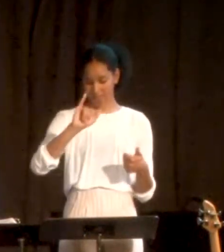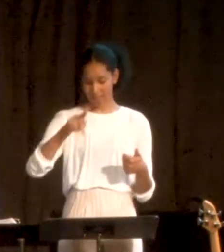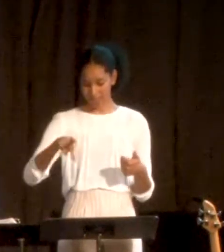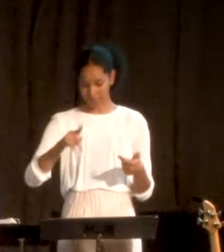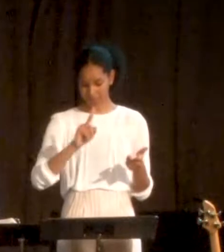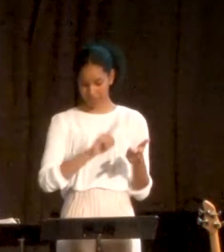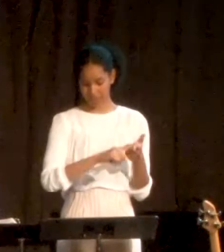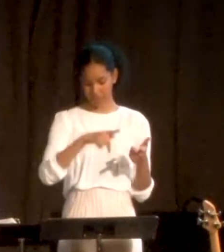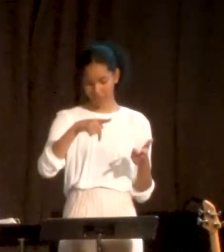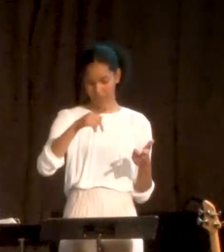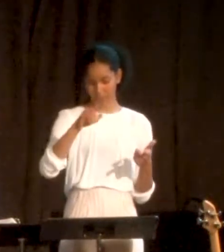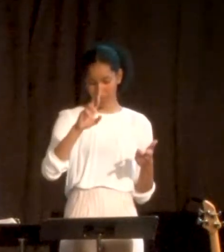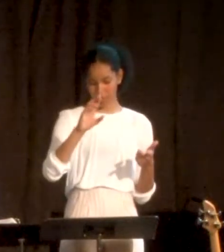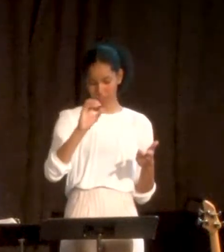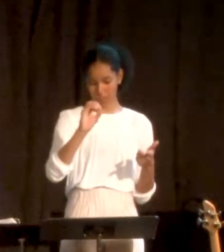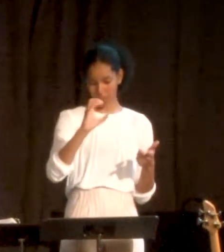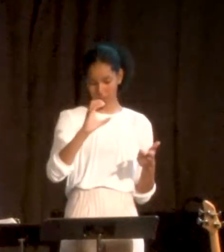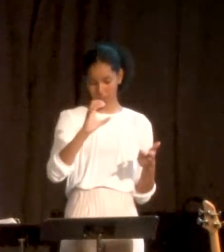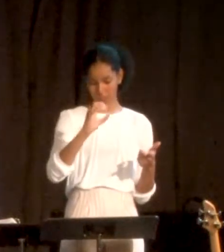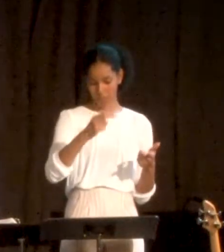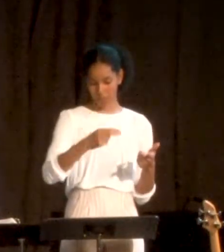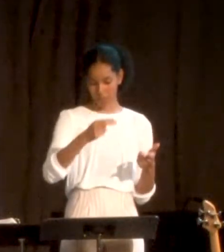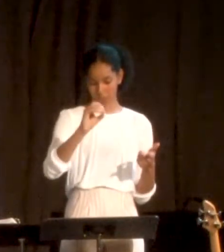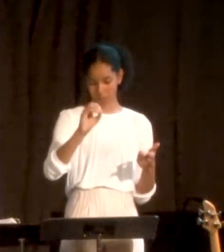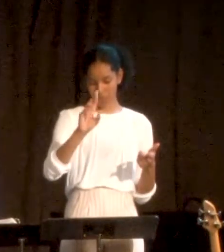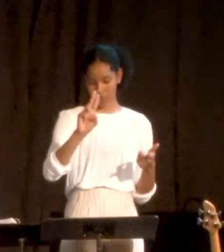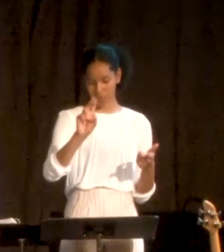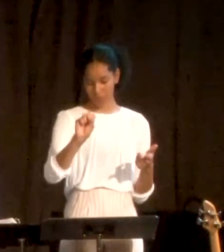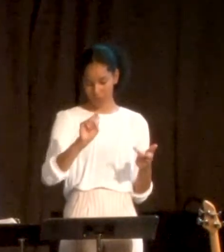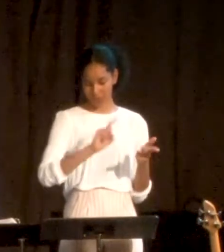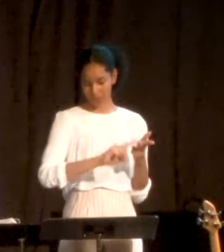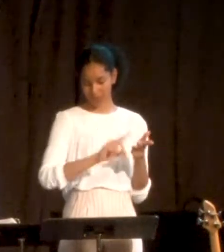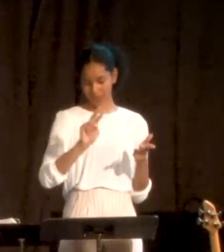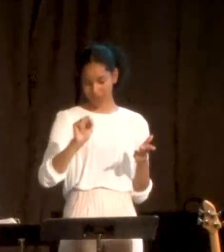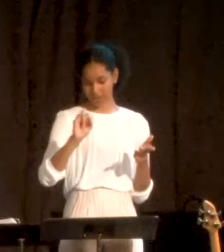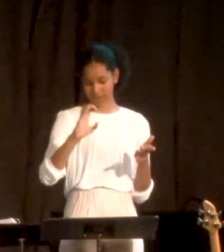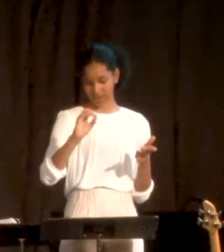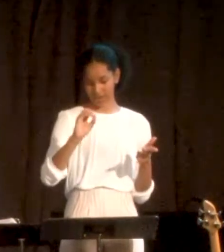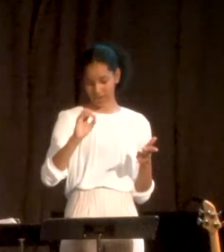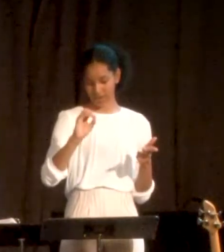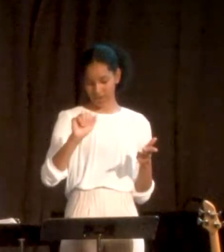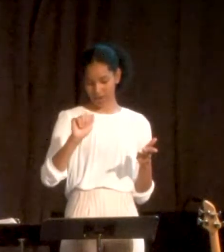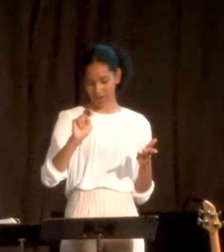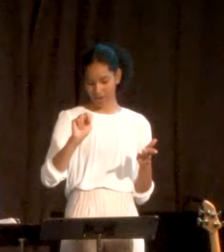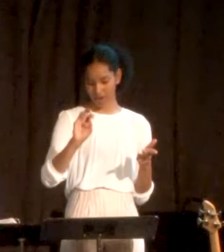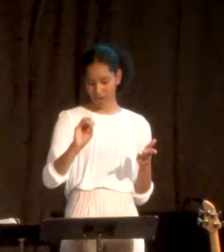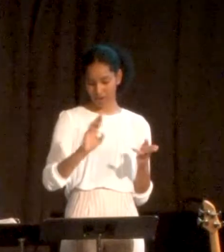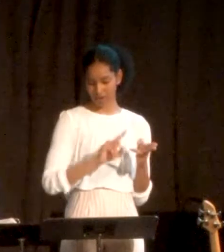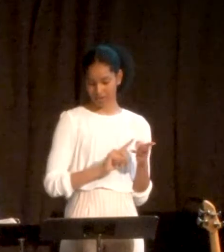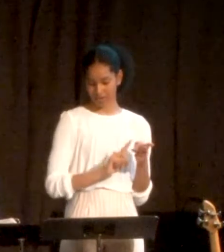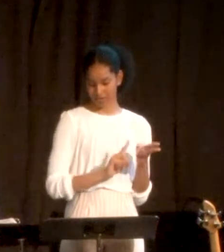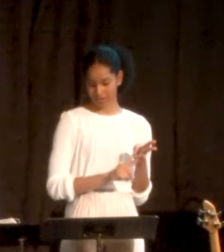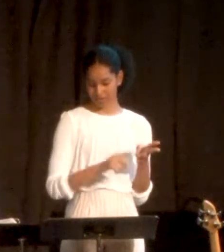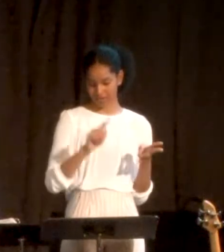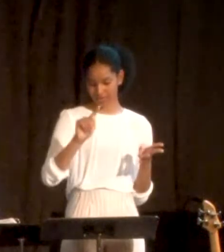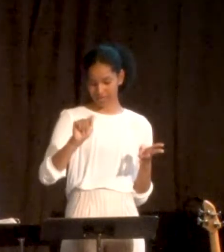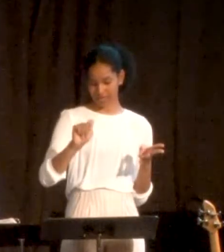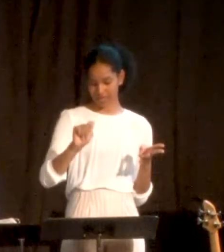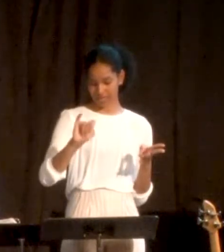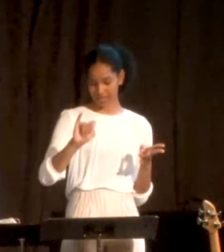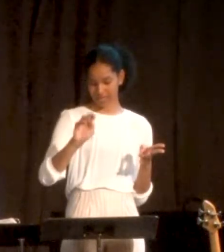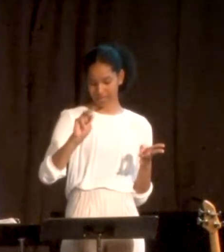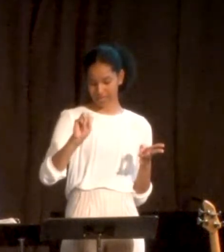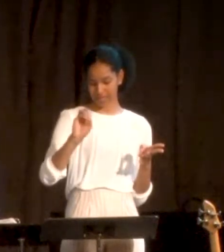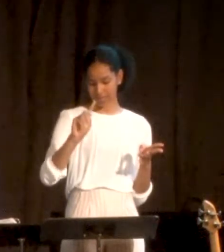and Nicholas, a proselyte of Antioch. And they had these men stand before the apostles, who